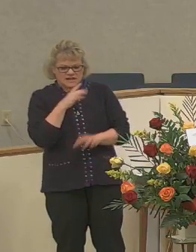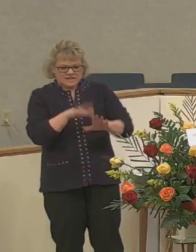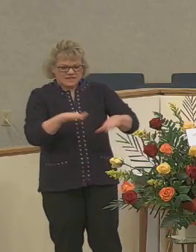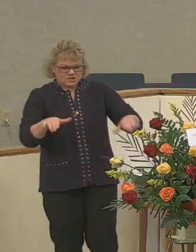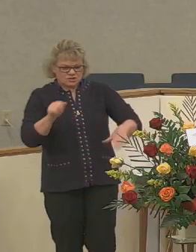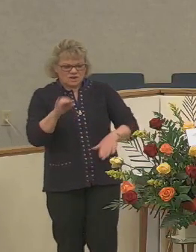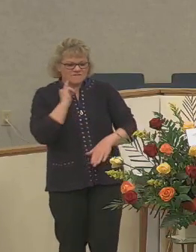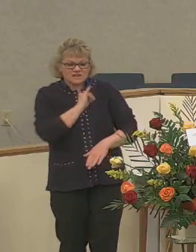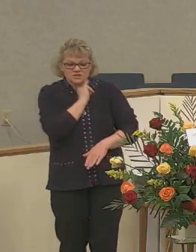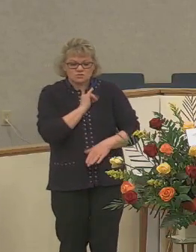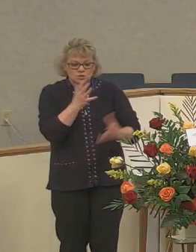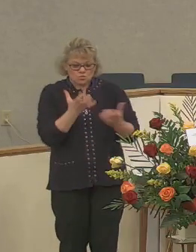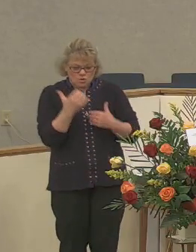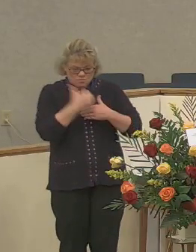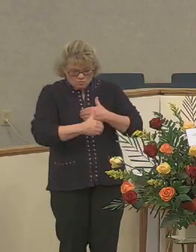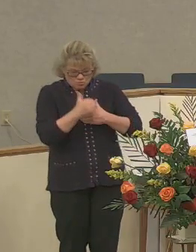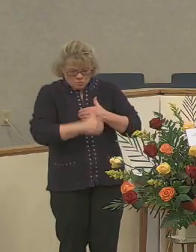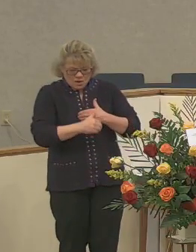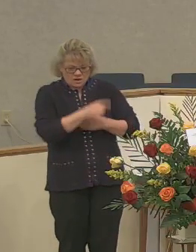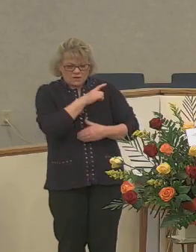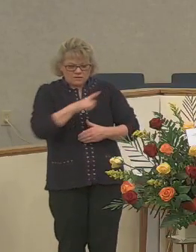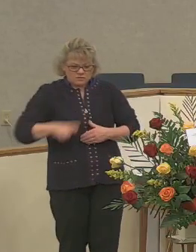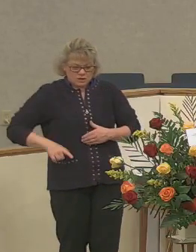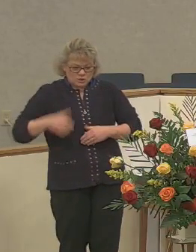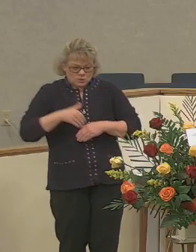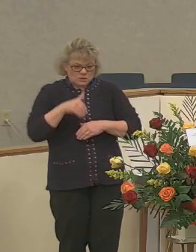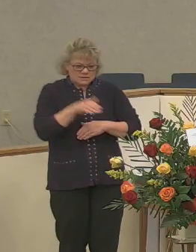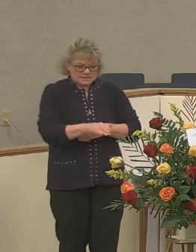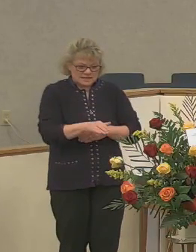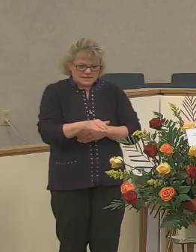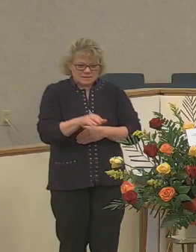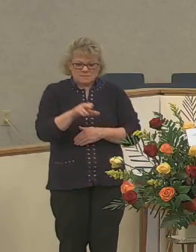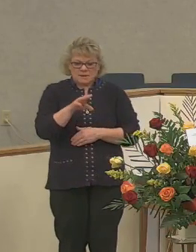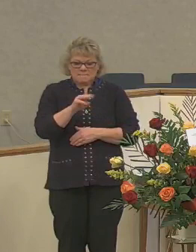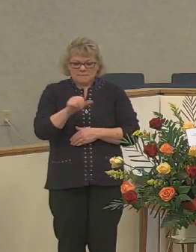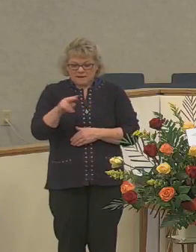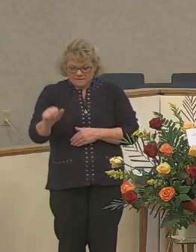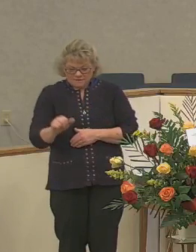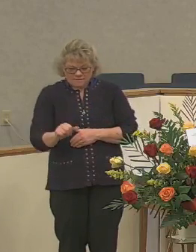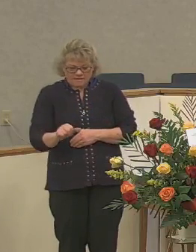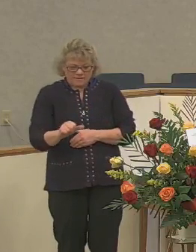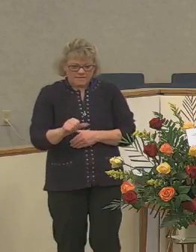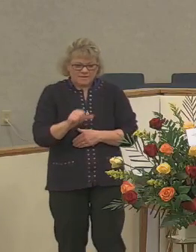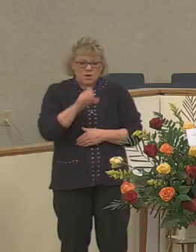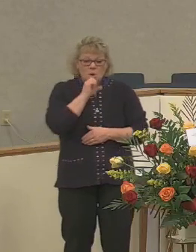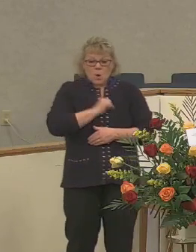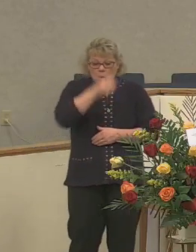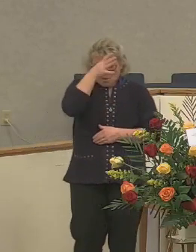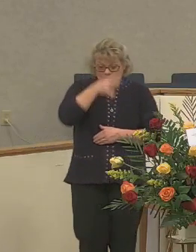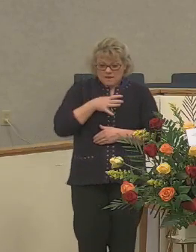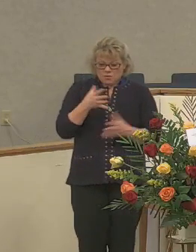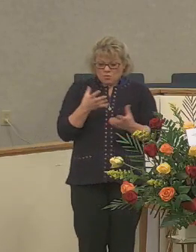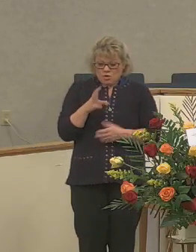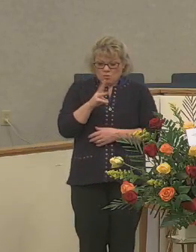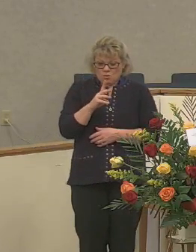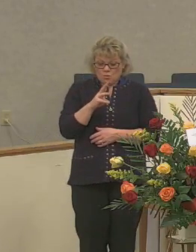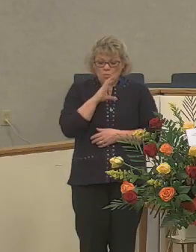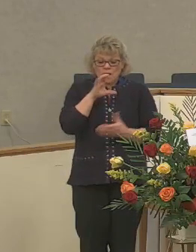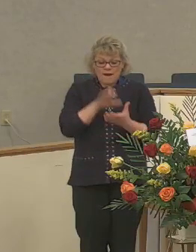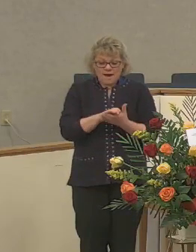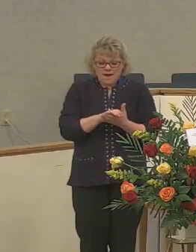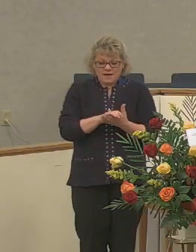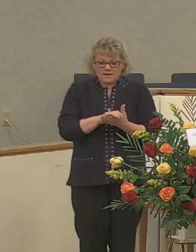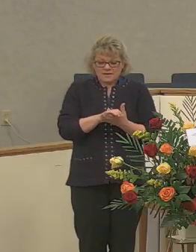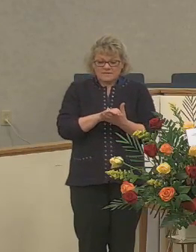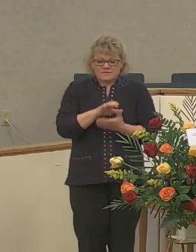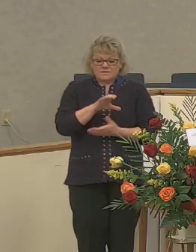of Israel wanted bread. The Lord sent them manna. Old man Wallace wanted a wife, and the devil sent